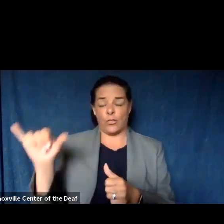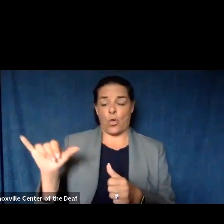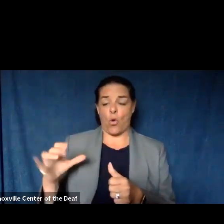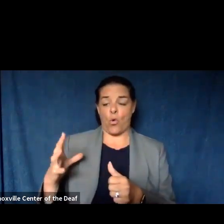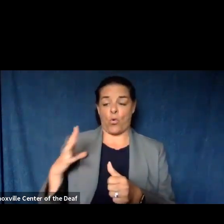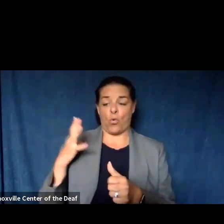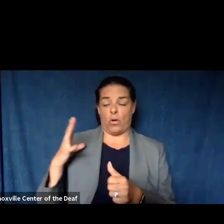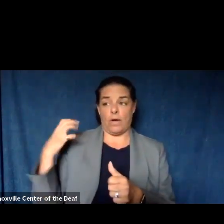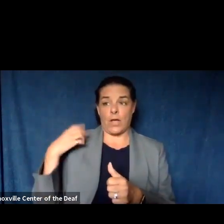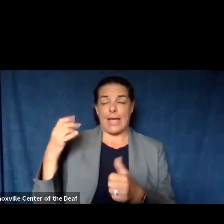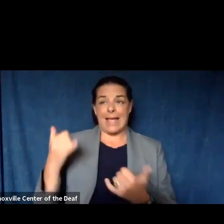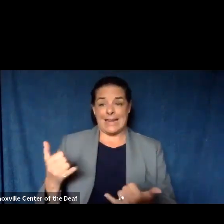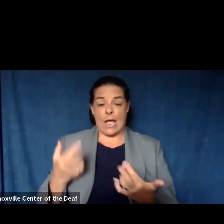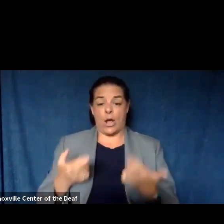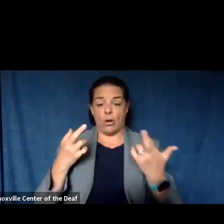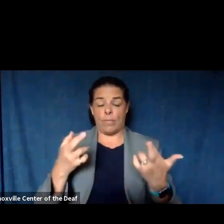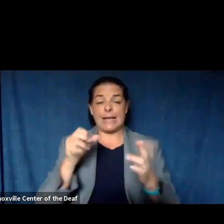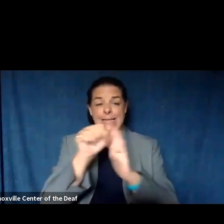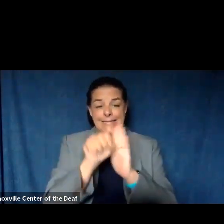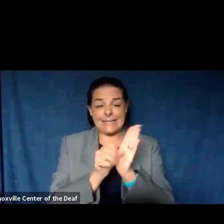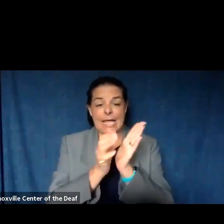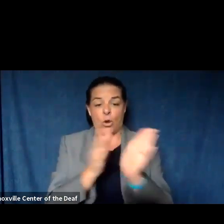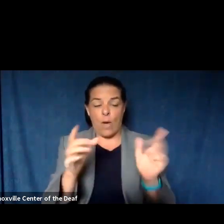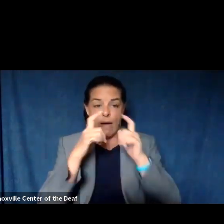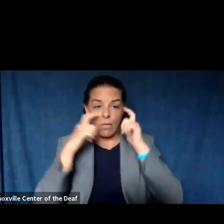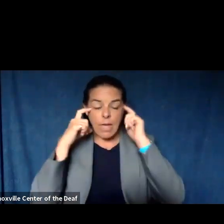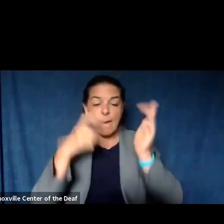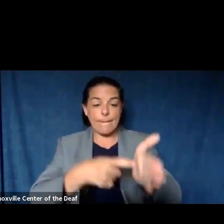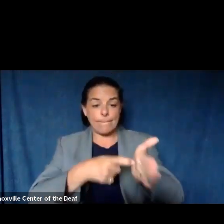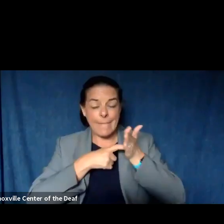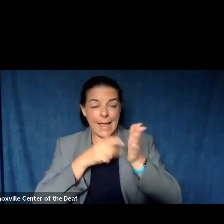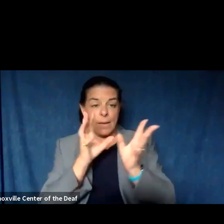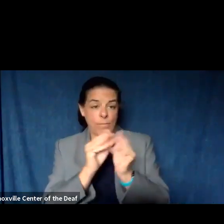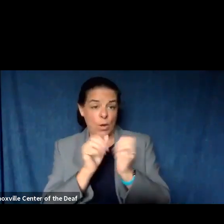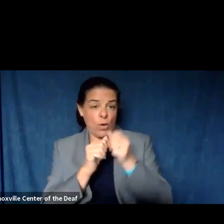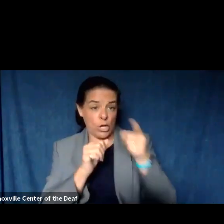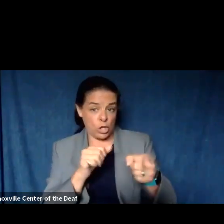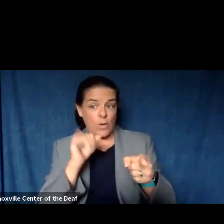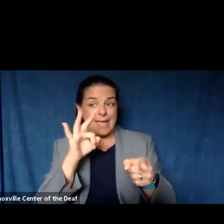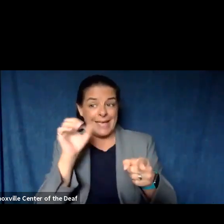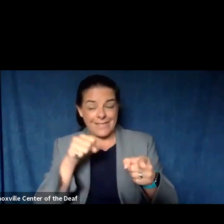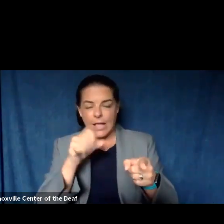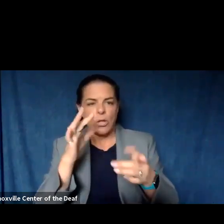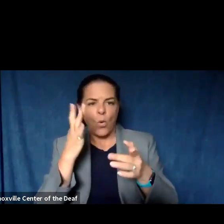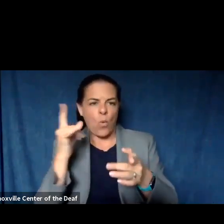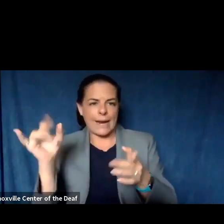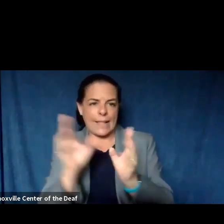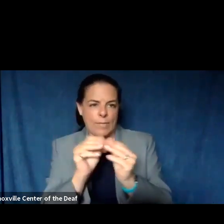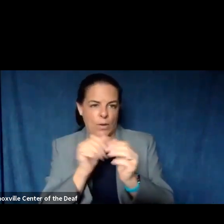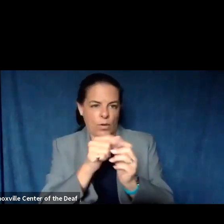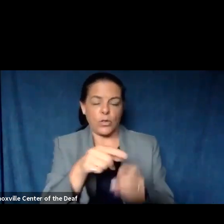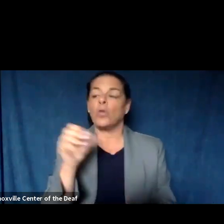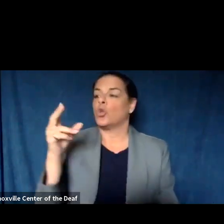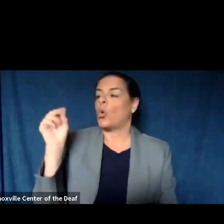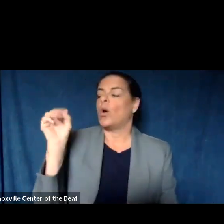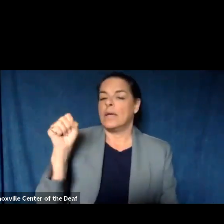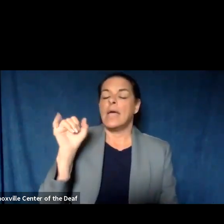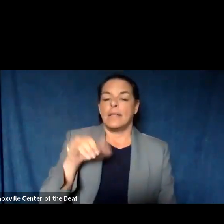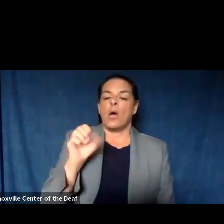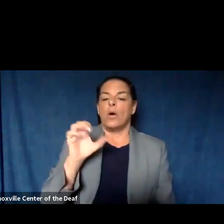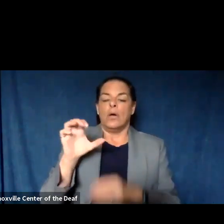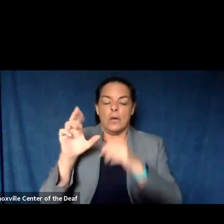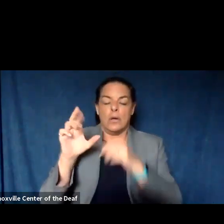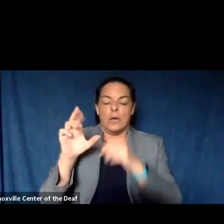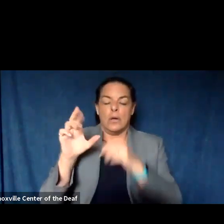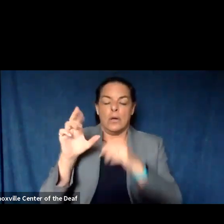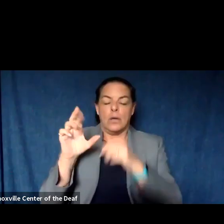now recommending a statewide mask mandate for Tennessee meet with KCHD officials? And if so, what was the nature of the meeting? Oh, so yeah, that was the craft team that